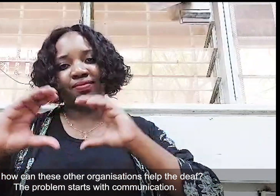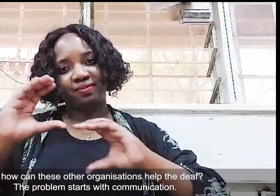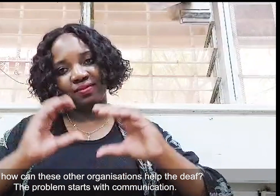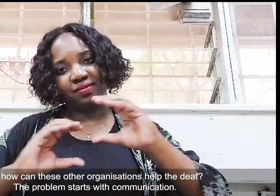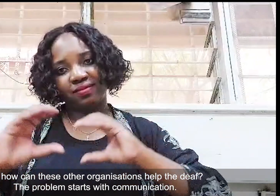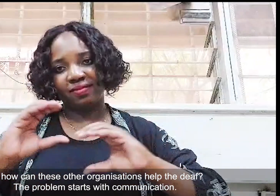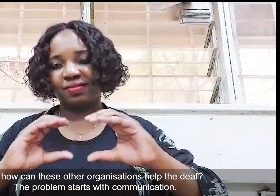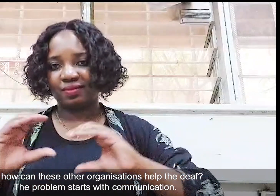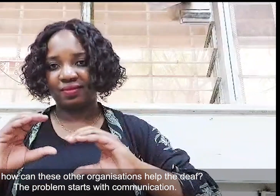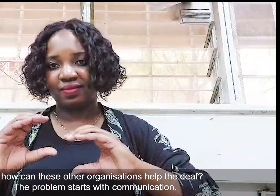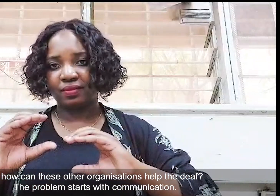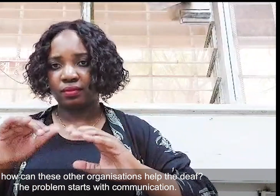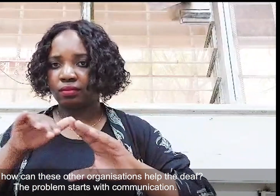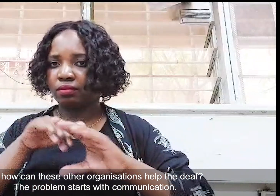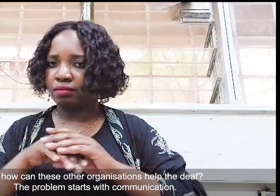with communication.